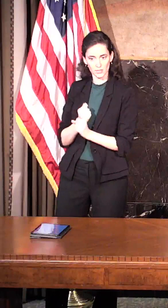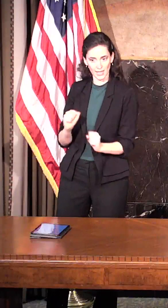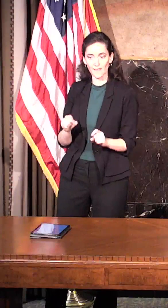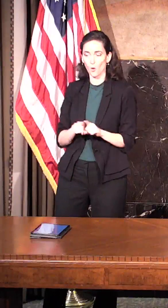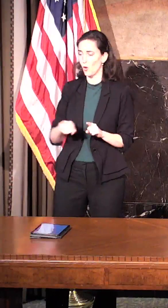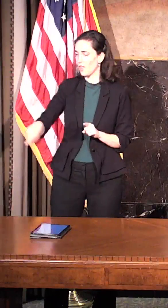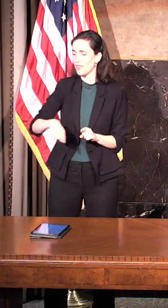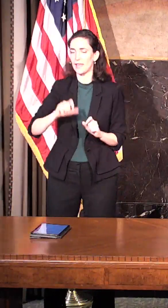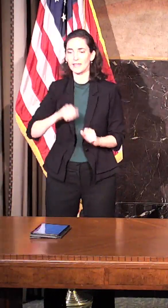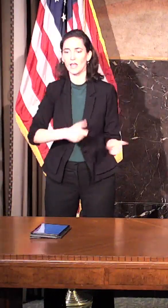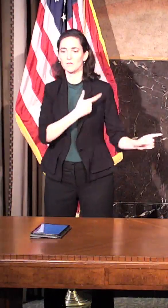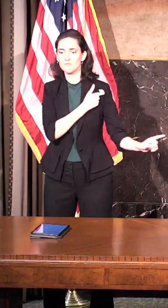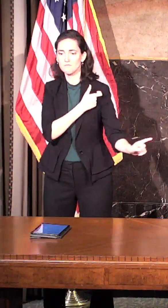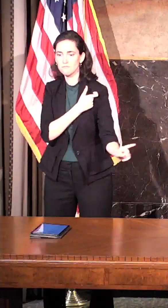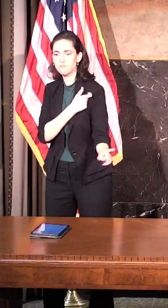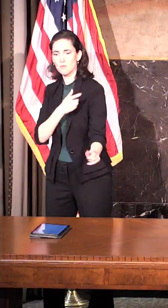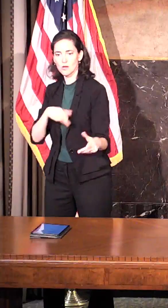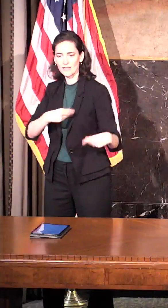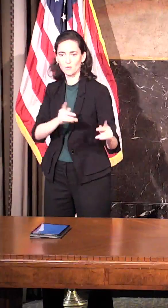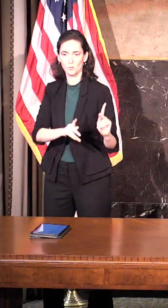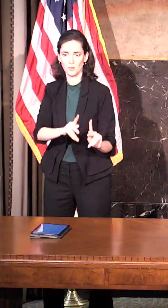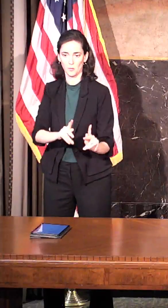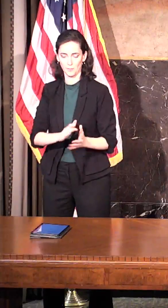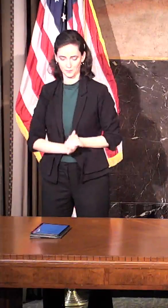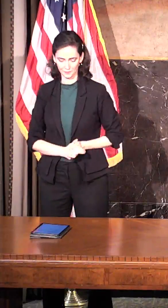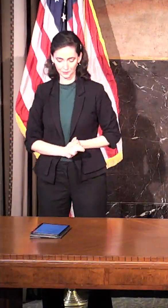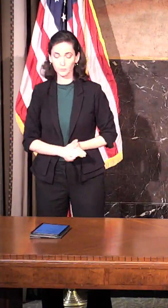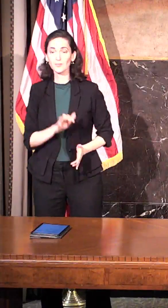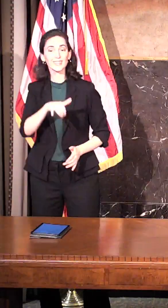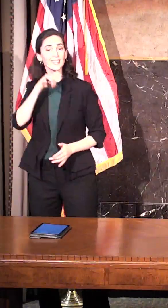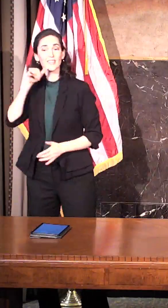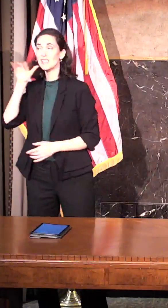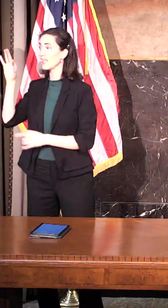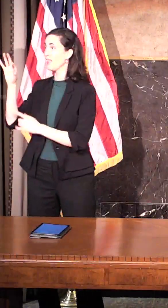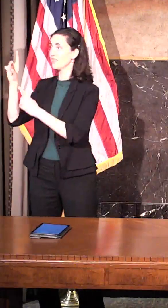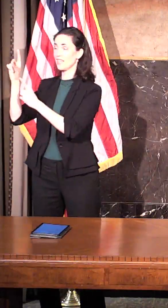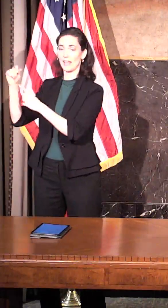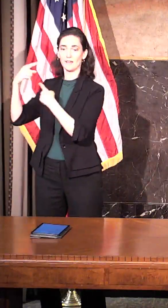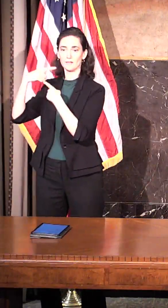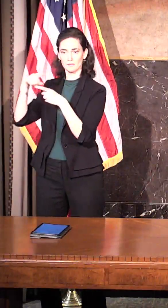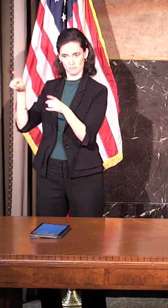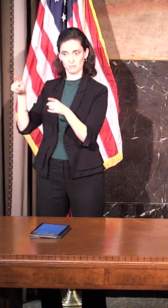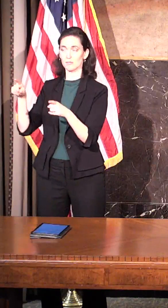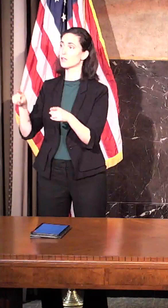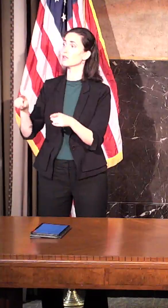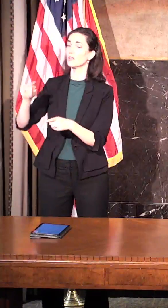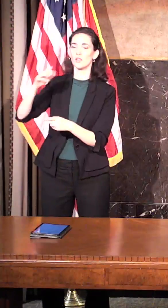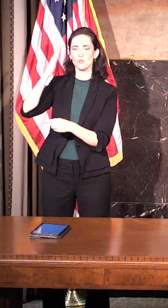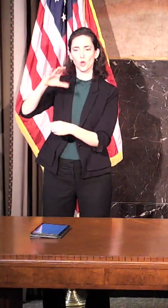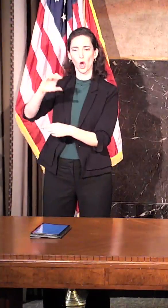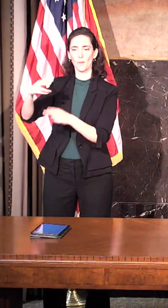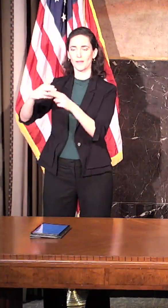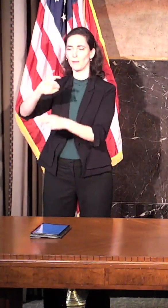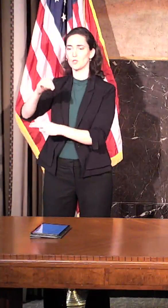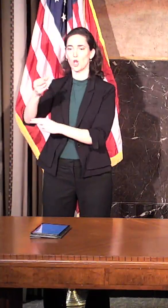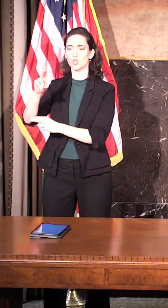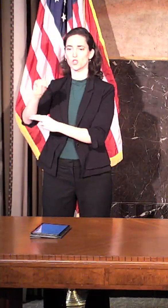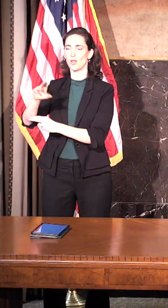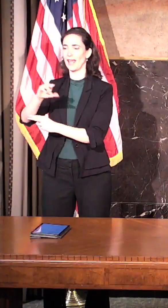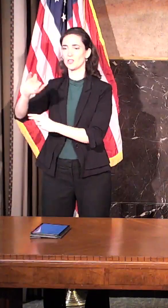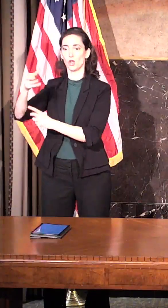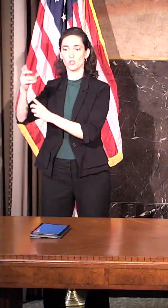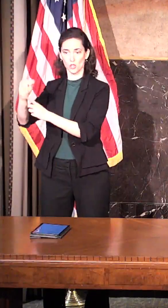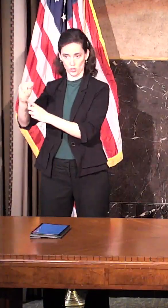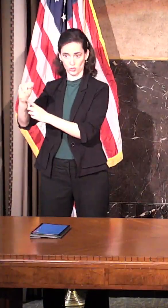Yesterday, the FDA put out encouraging information about Johnson & Johnson's COVID-19 vaccine. The full FDA